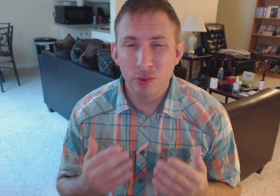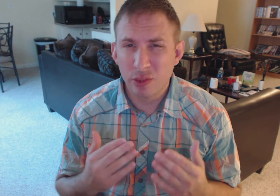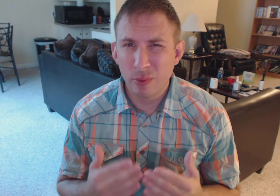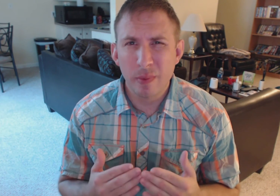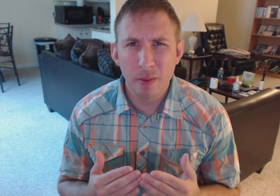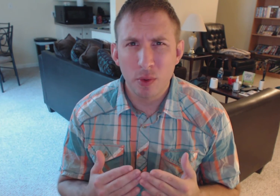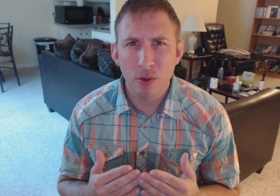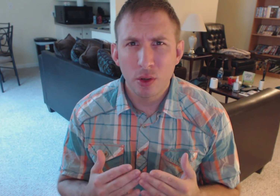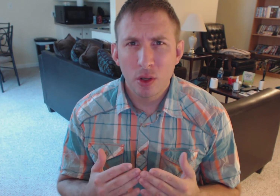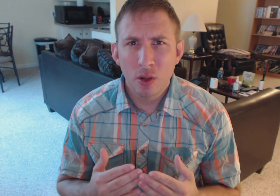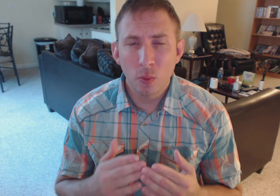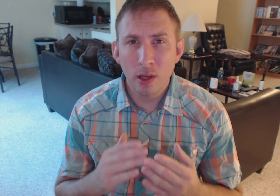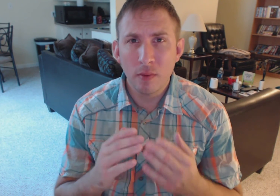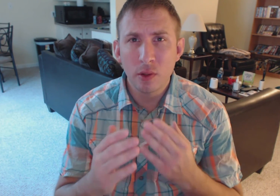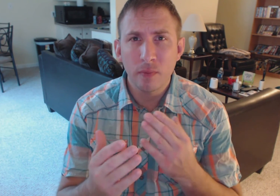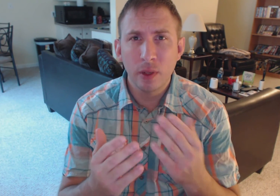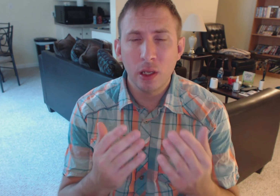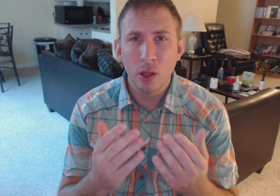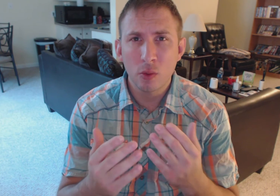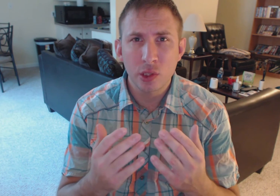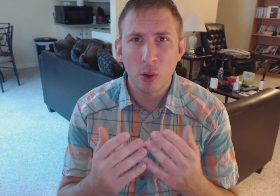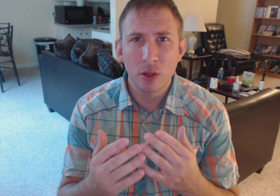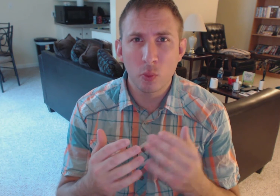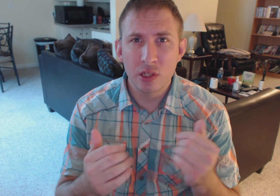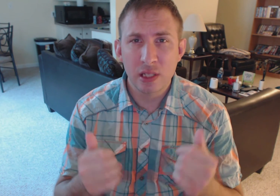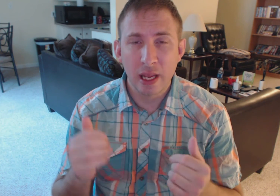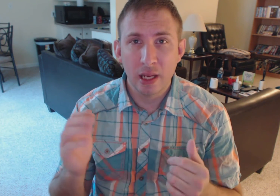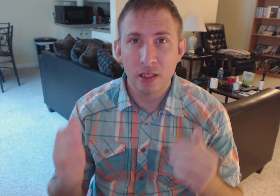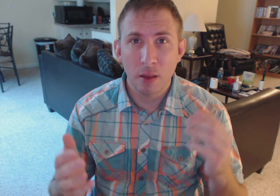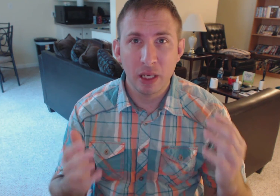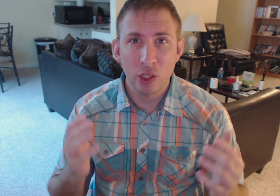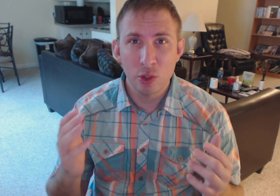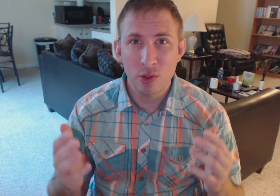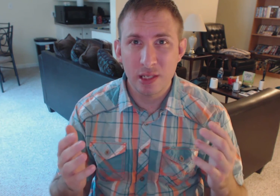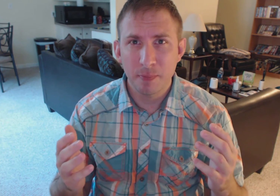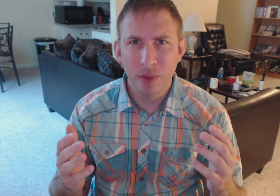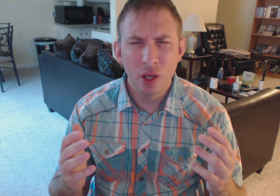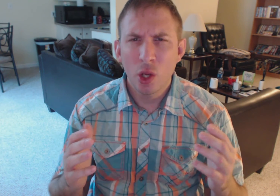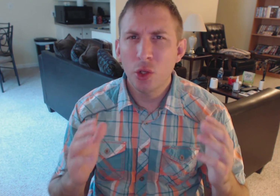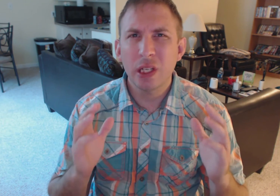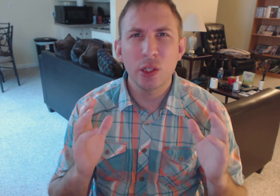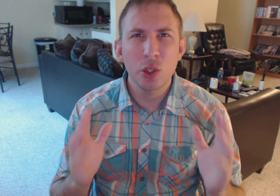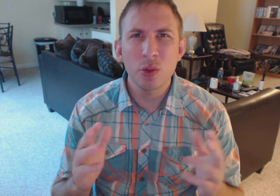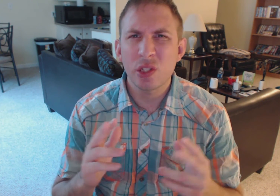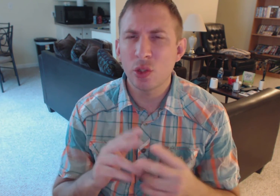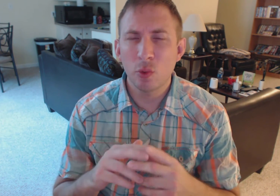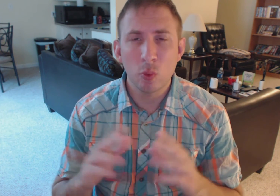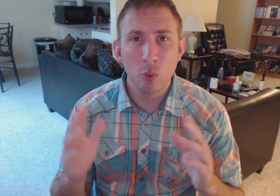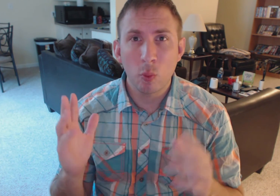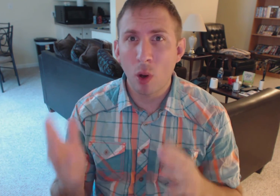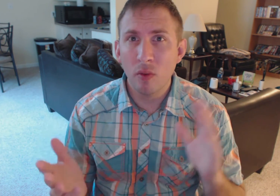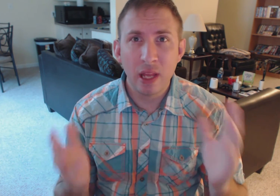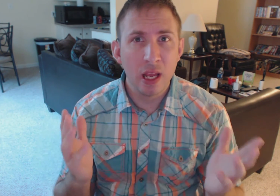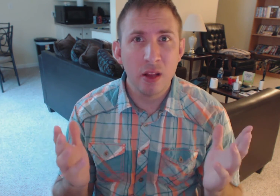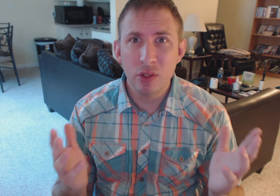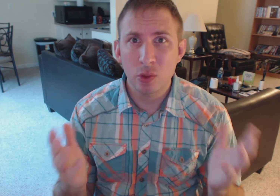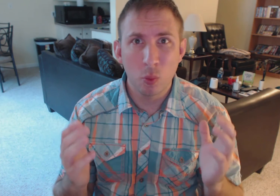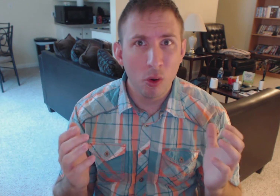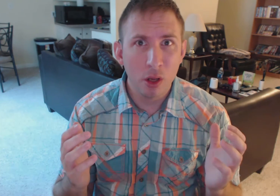just remember, whenever the video showing which hands are being used in, you can use both hands if you want